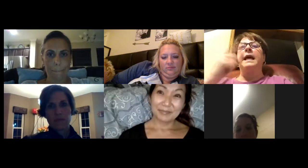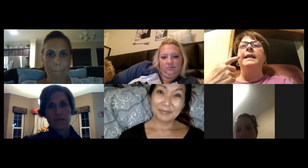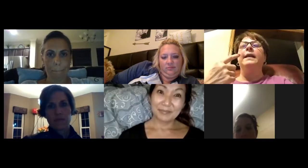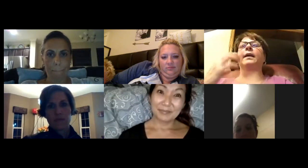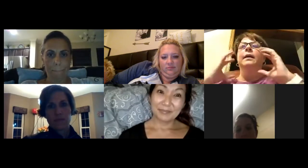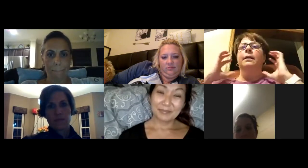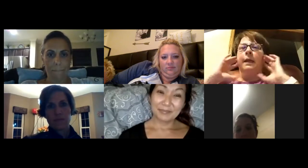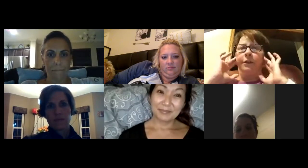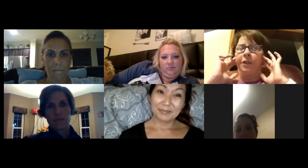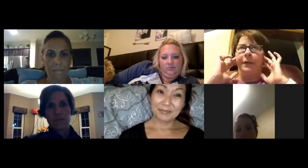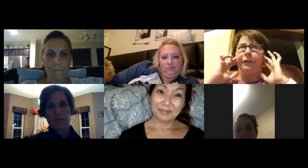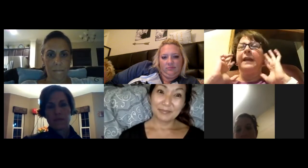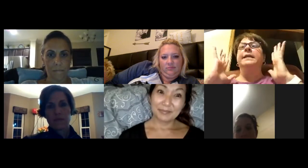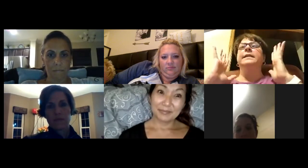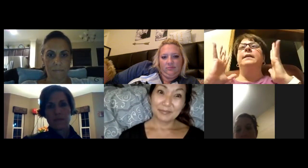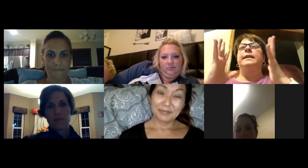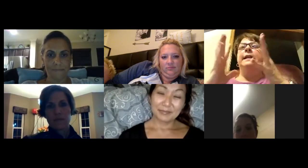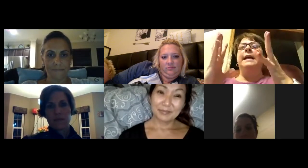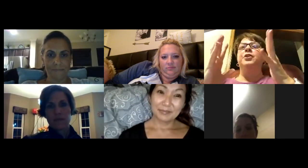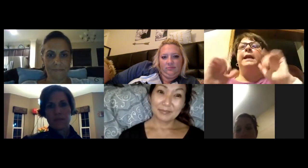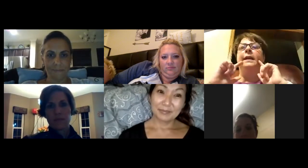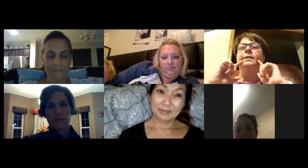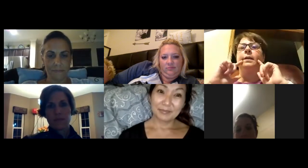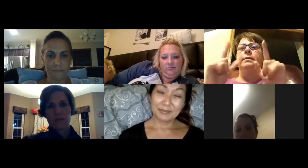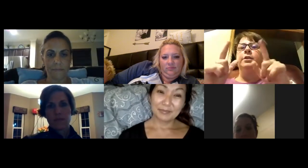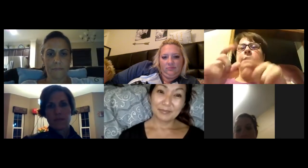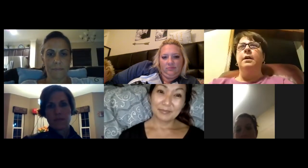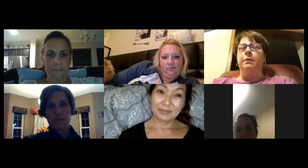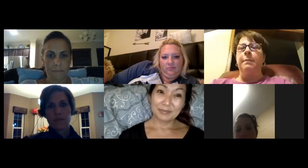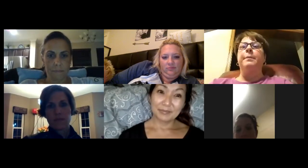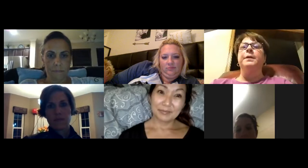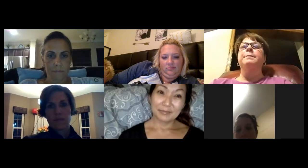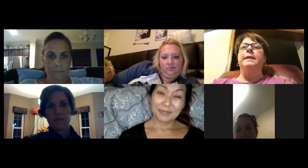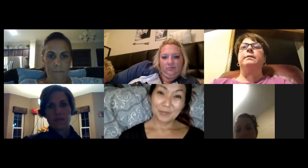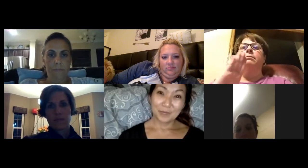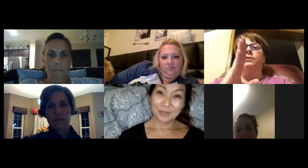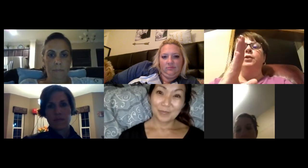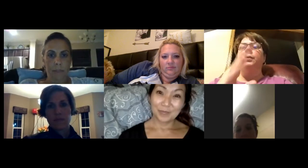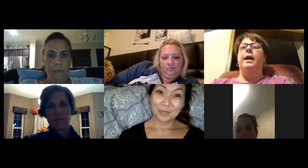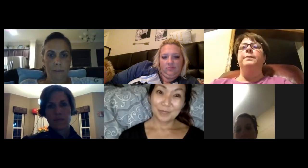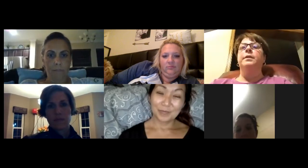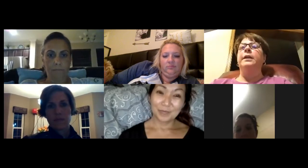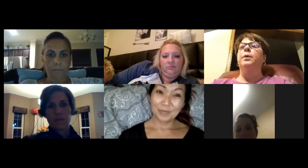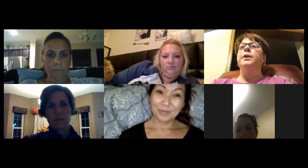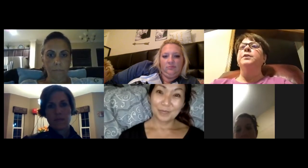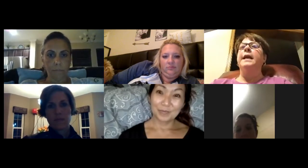signing, let it show on your face and get it on your hands, and just remember to speak to them so they know what you're saying,